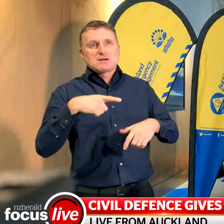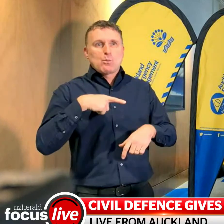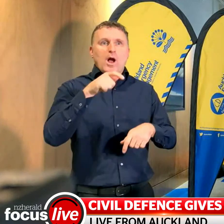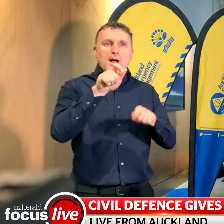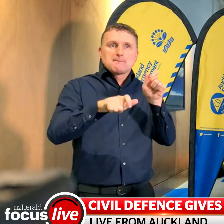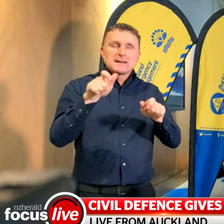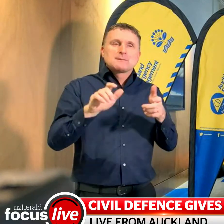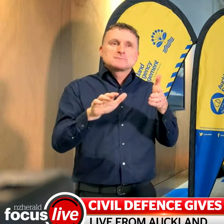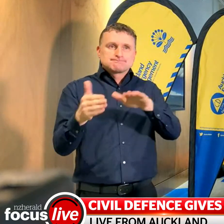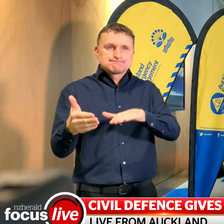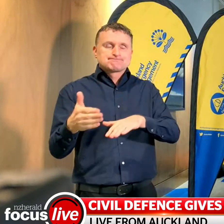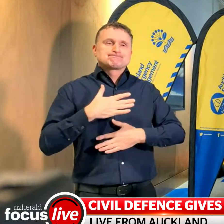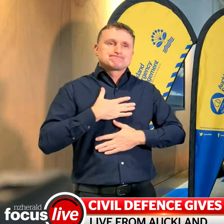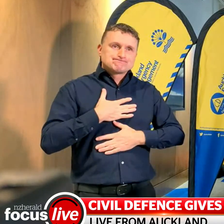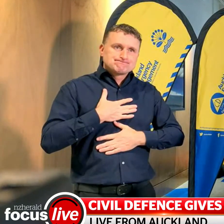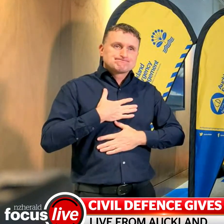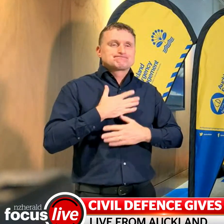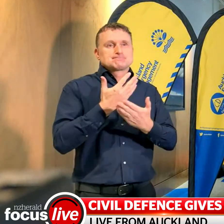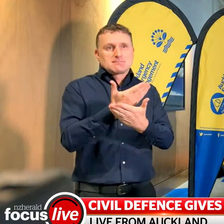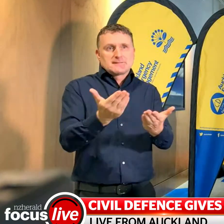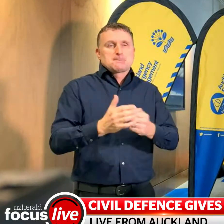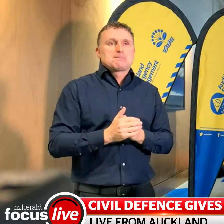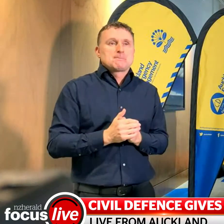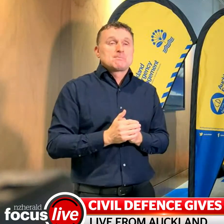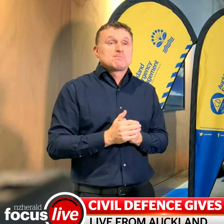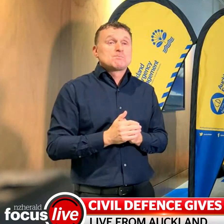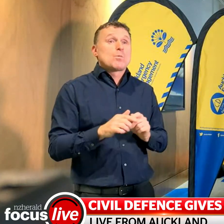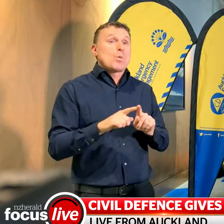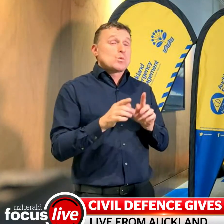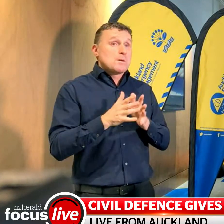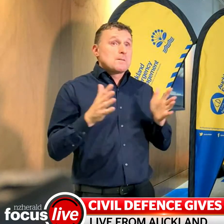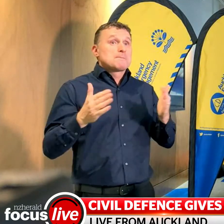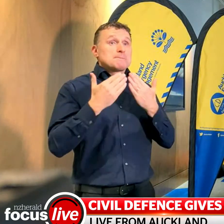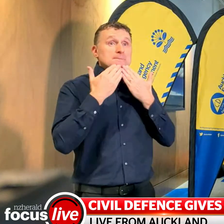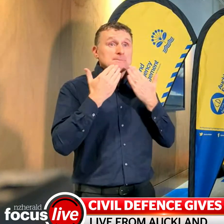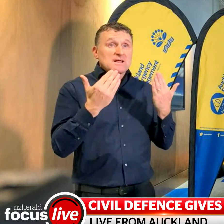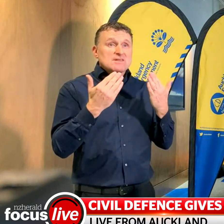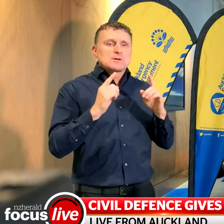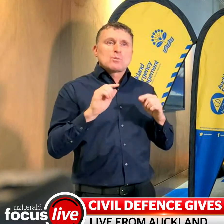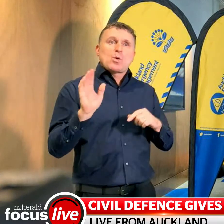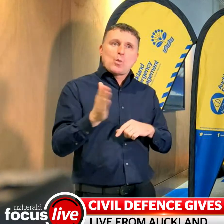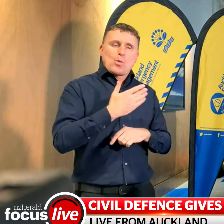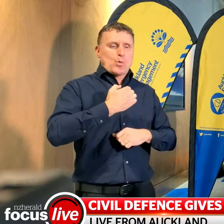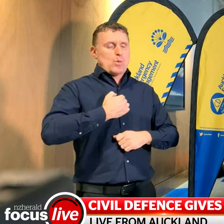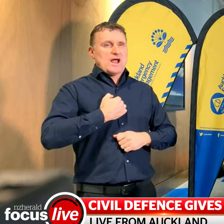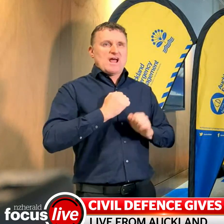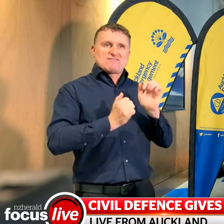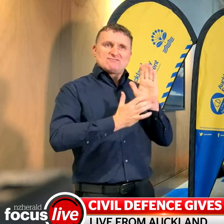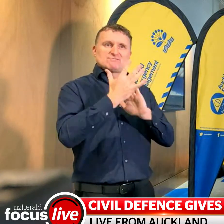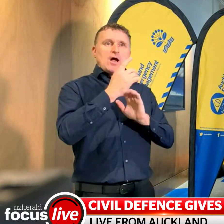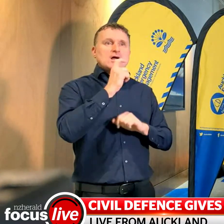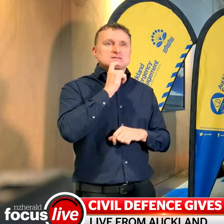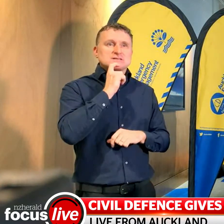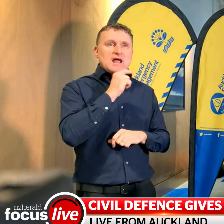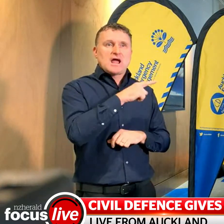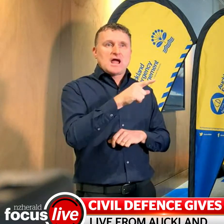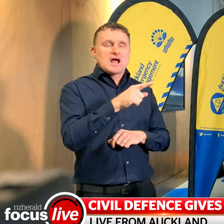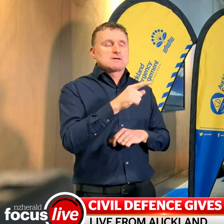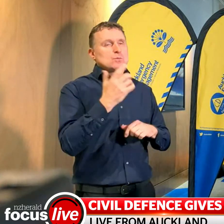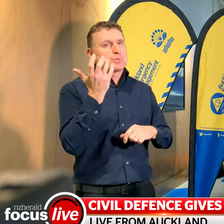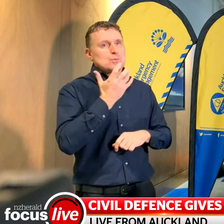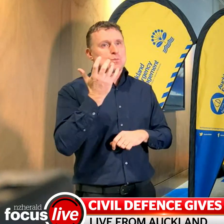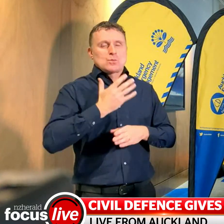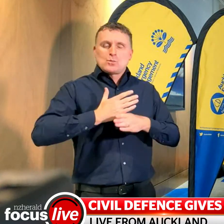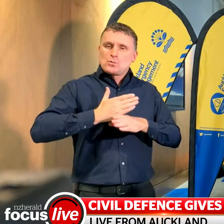ones. And also another extended thanks out to all of our firefighters and support people who have lent in many